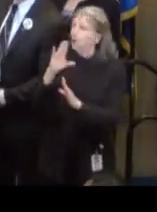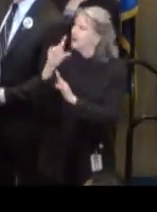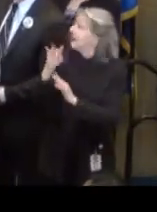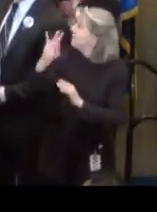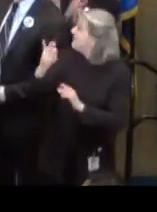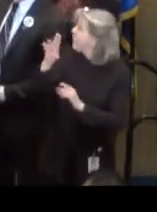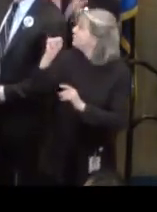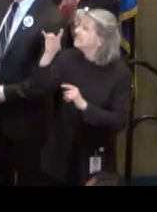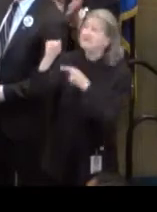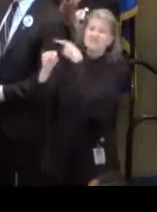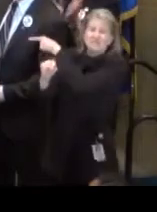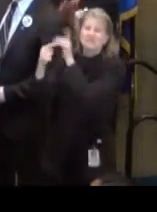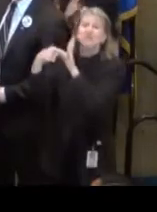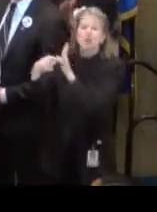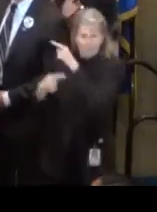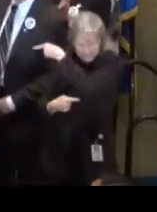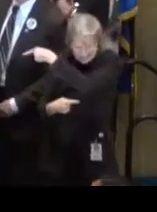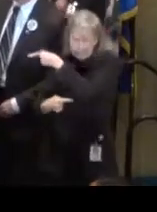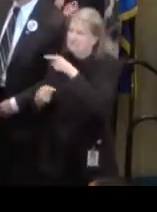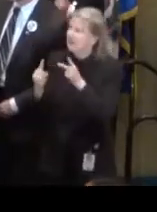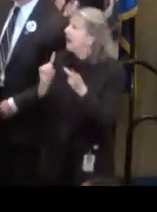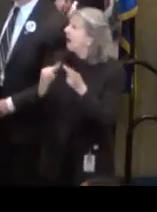Faust.